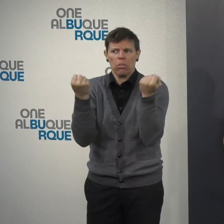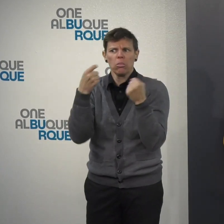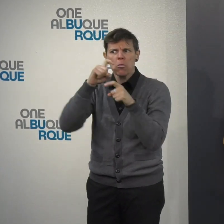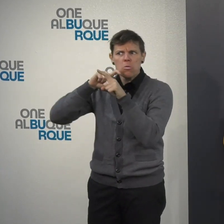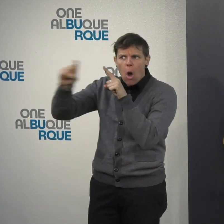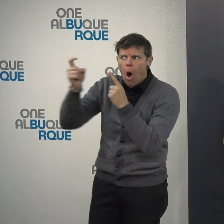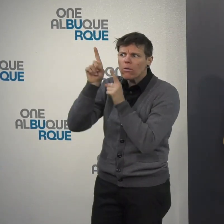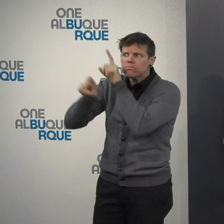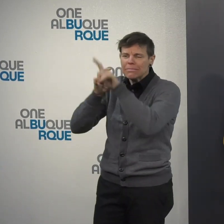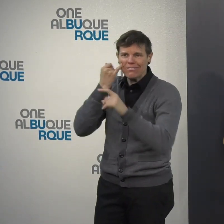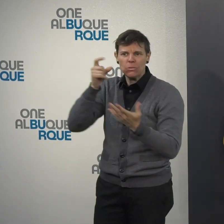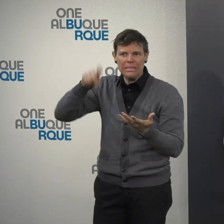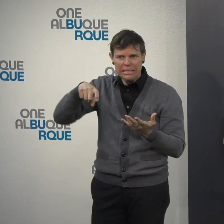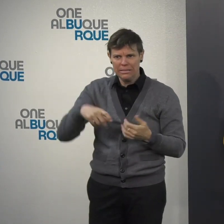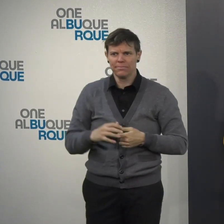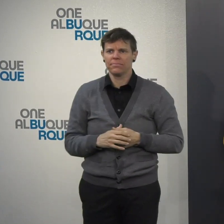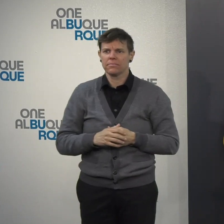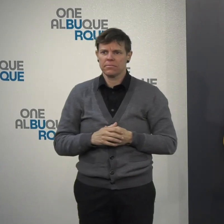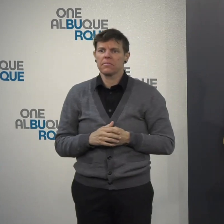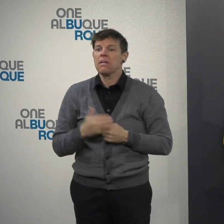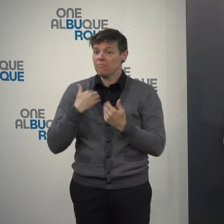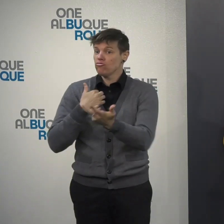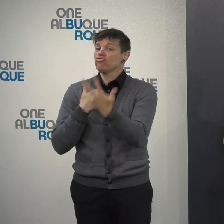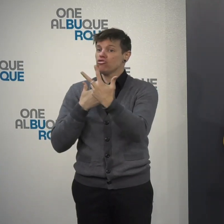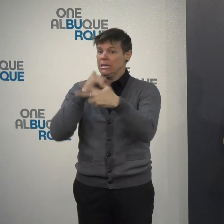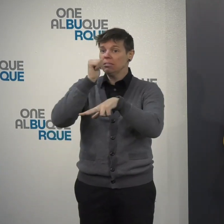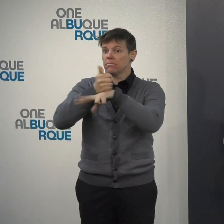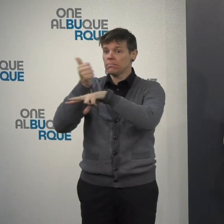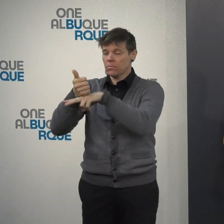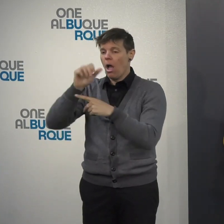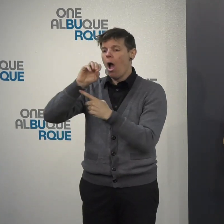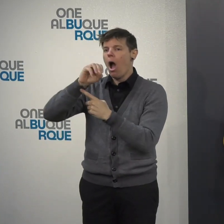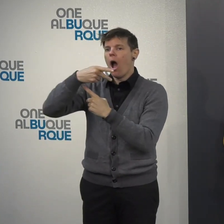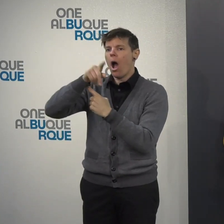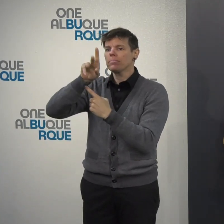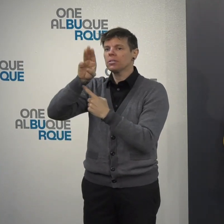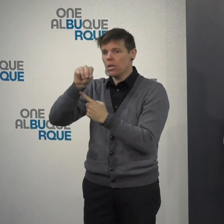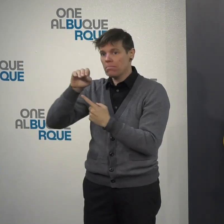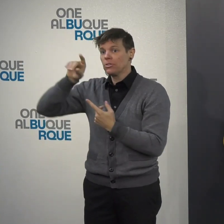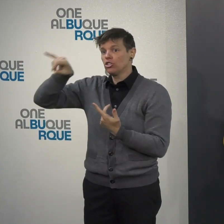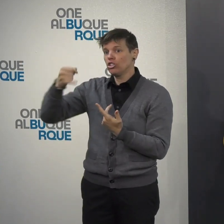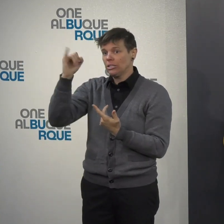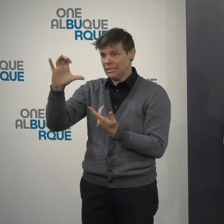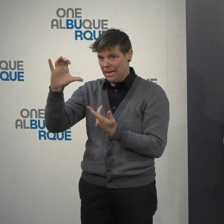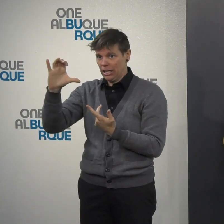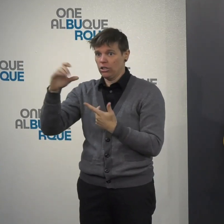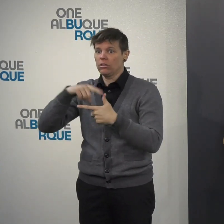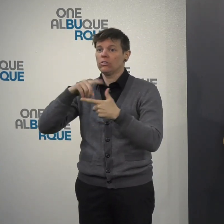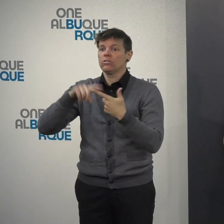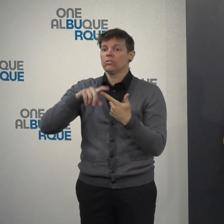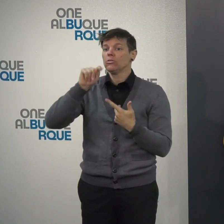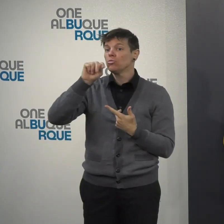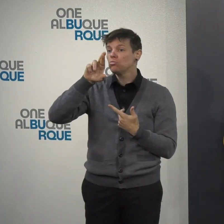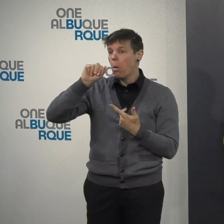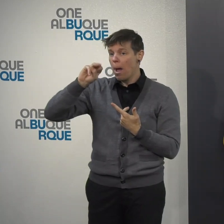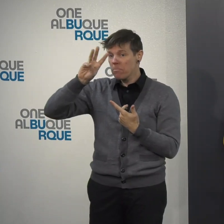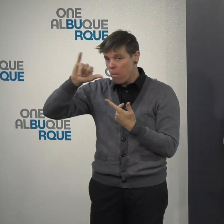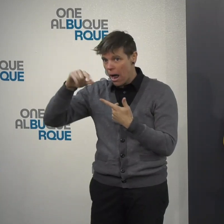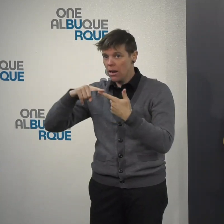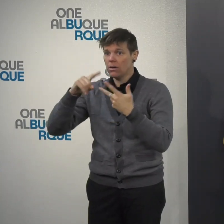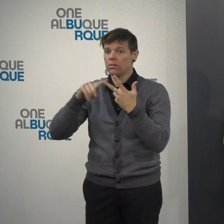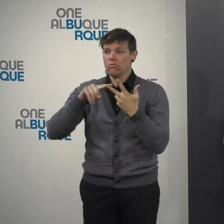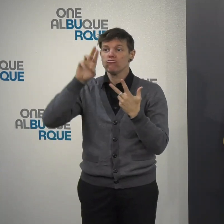Optum's 3 sites, they are up and running. That's at the General Center Urgent Care, Tramway, location and the Rio Rancho location.